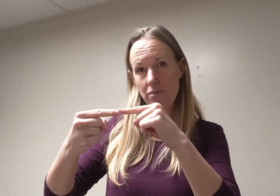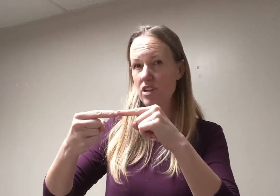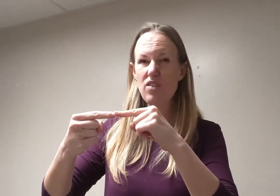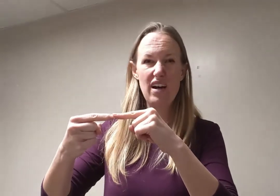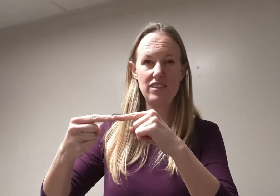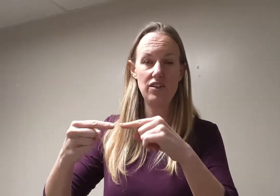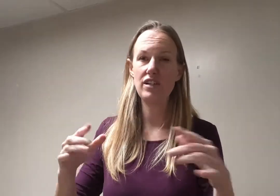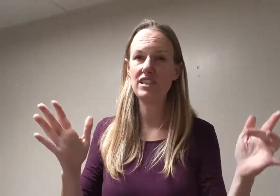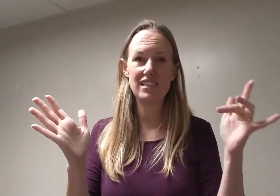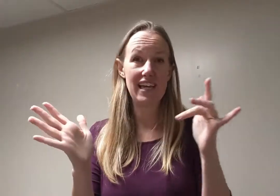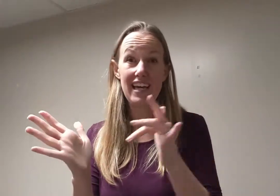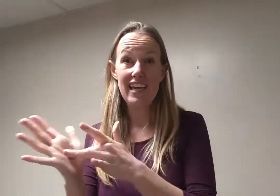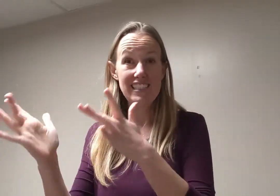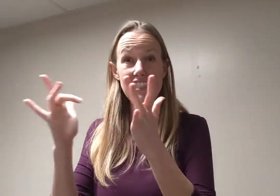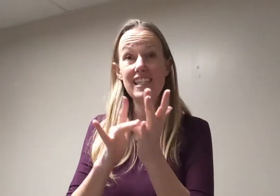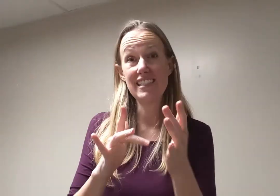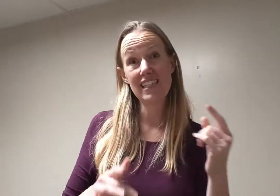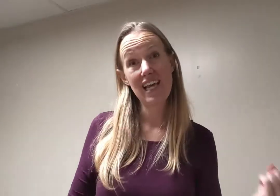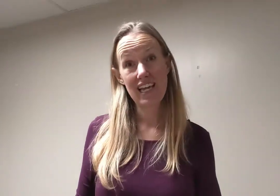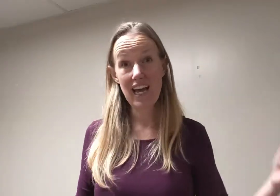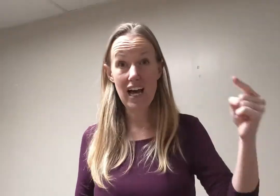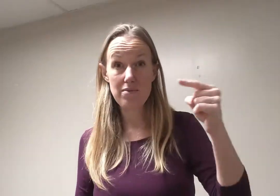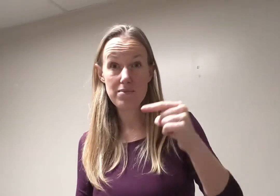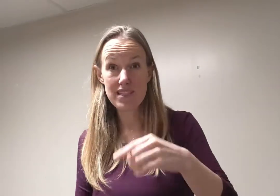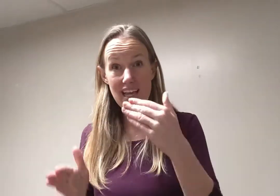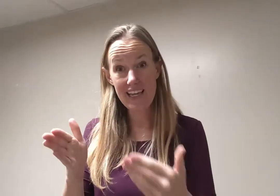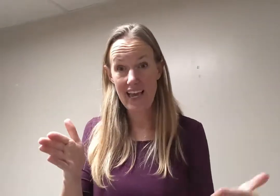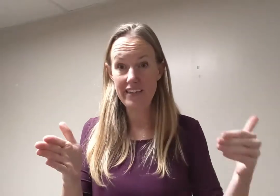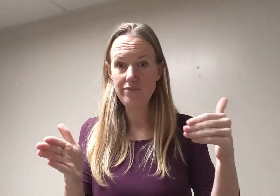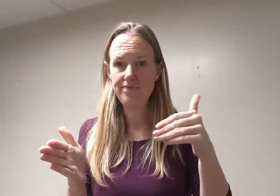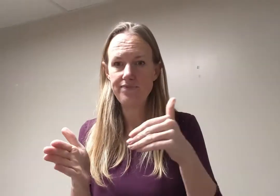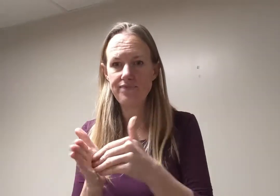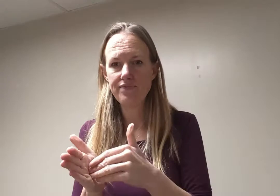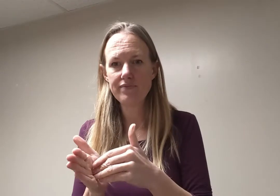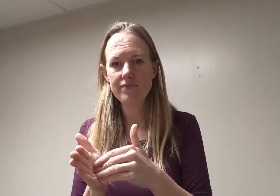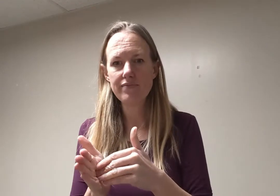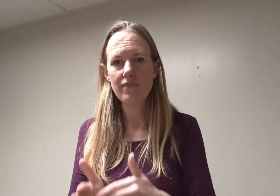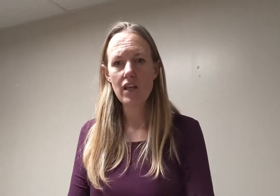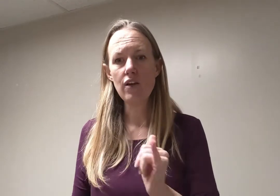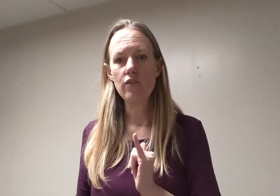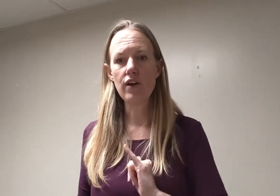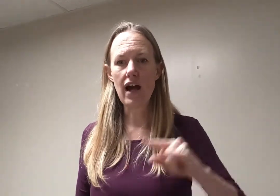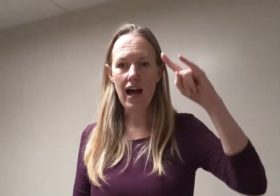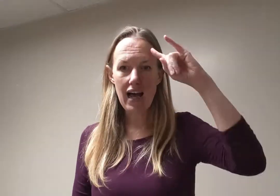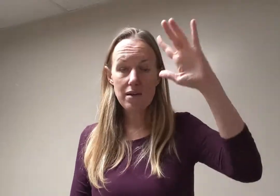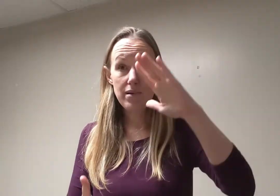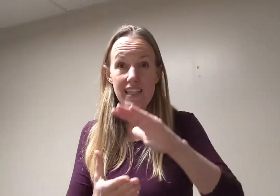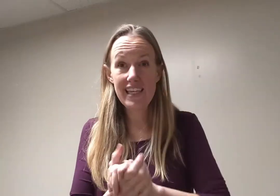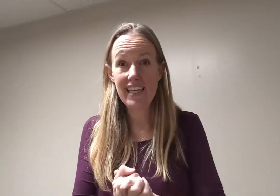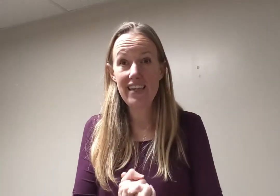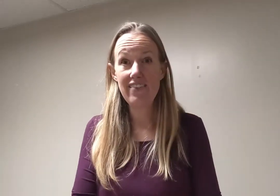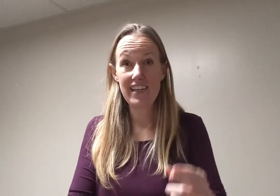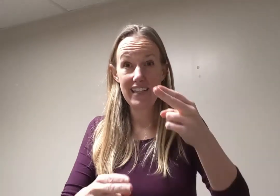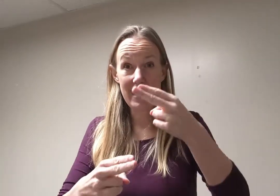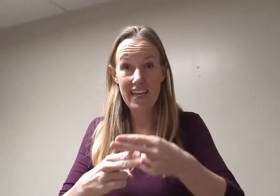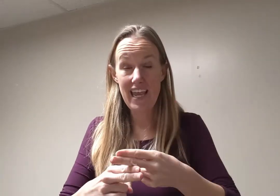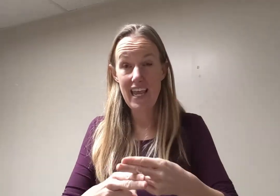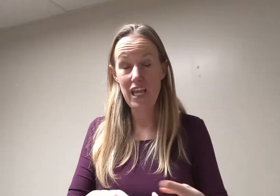but you don't have to. You can just say, Jesus comes again. For I believe in the name